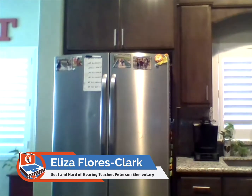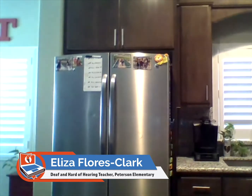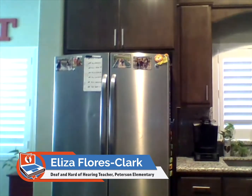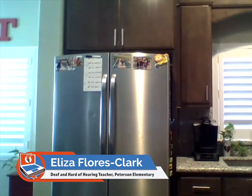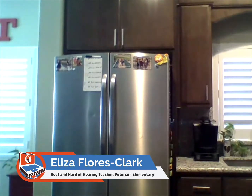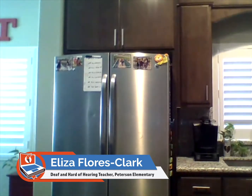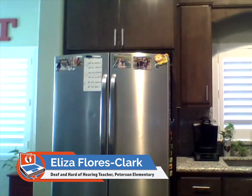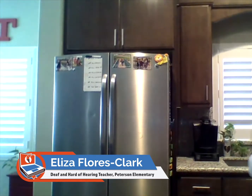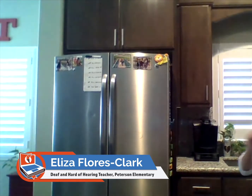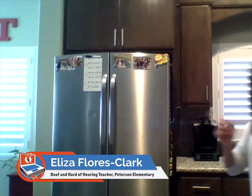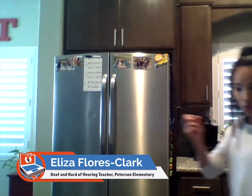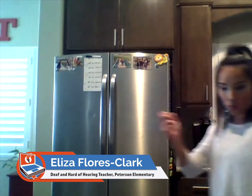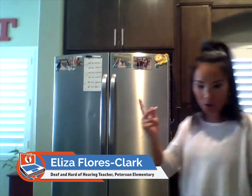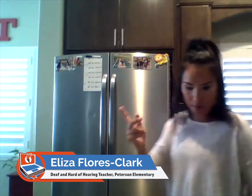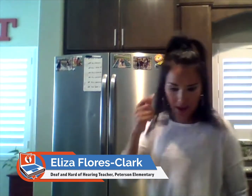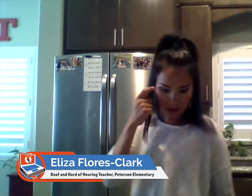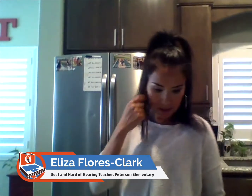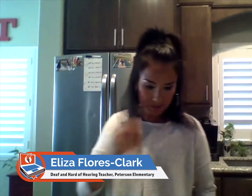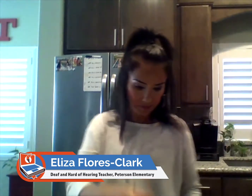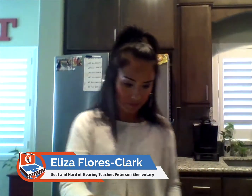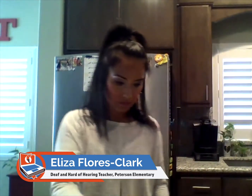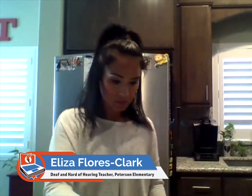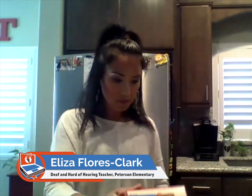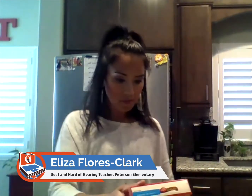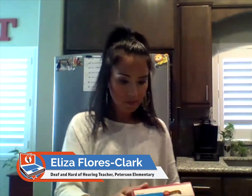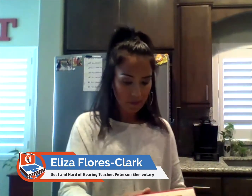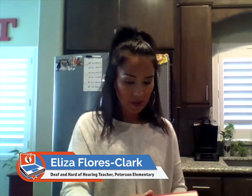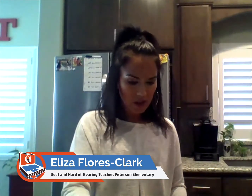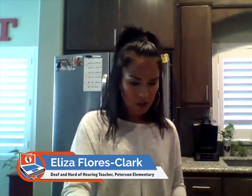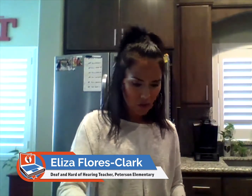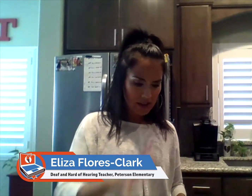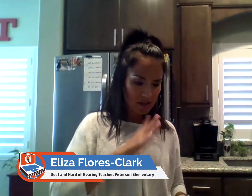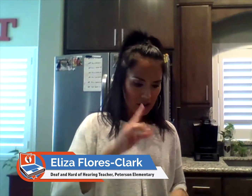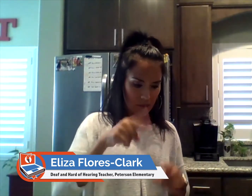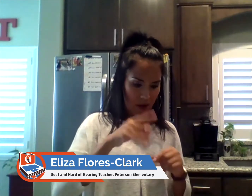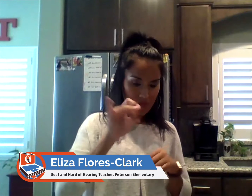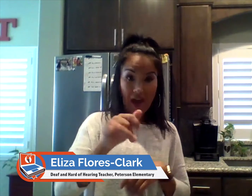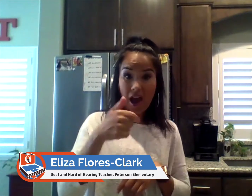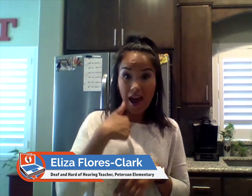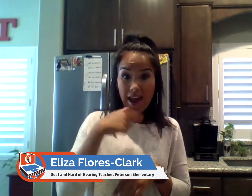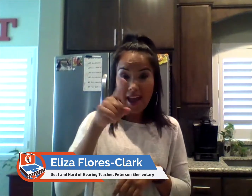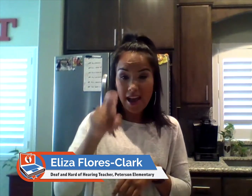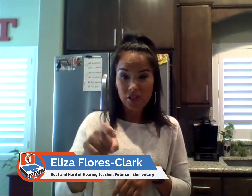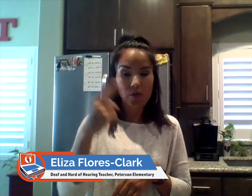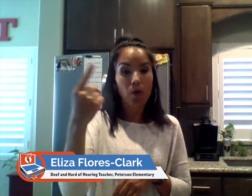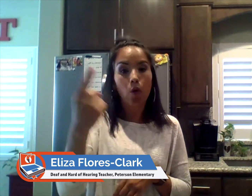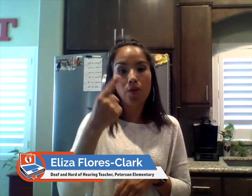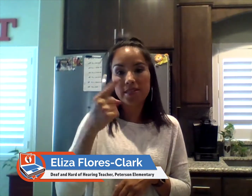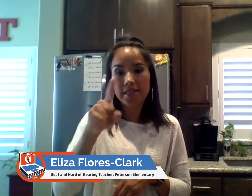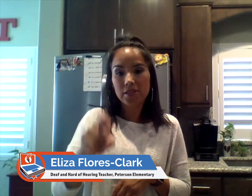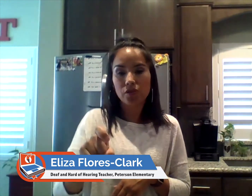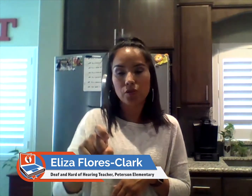Okay, we're back. So I can talk about that. We always need to